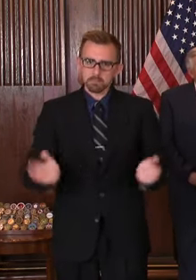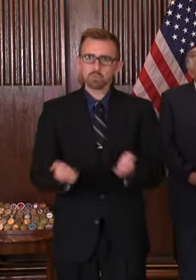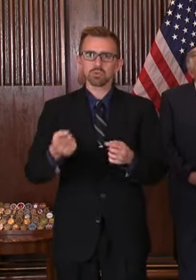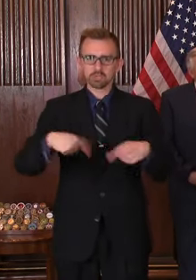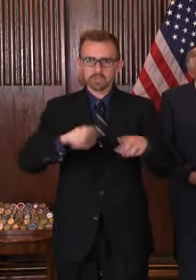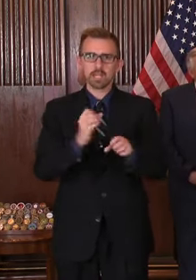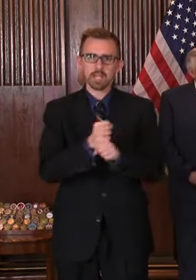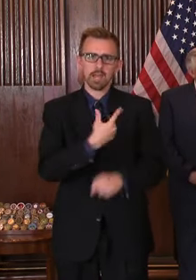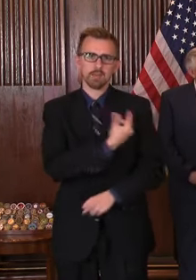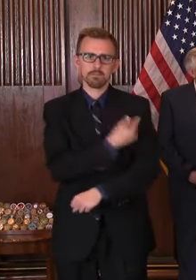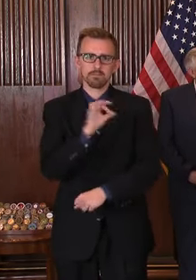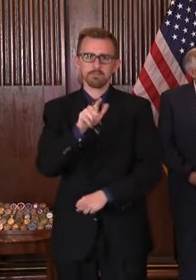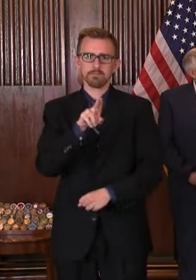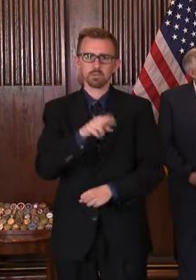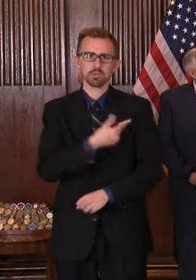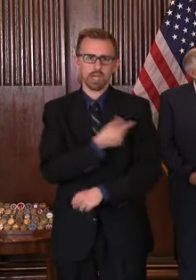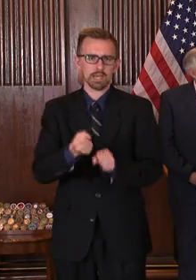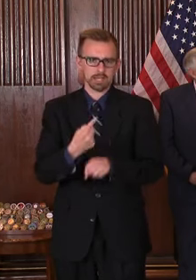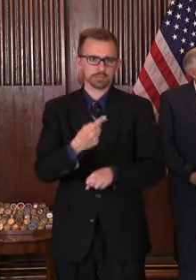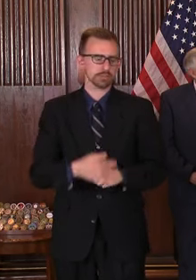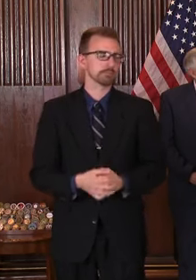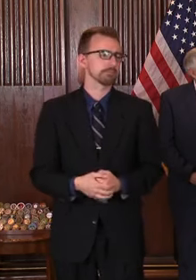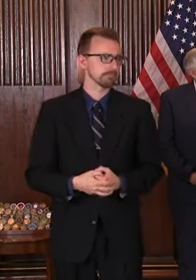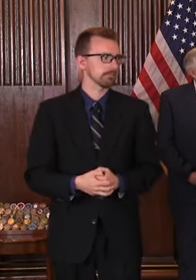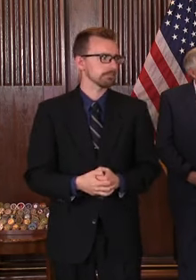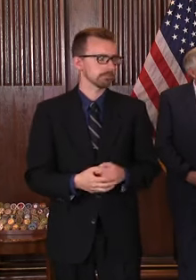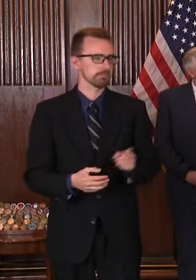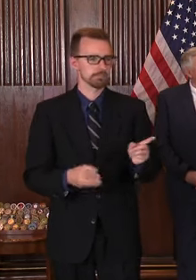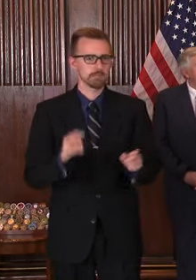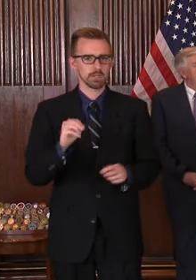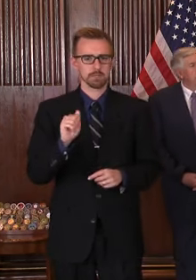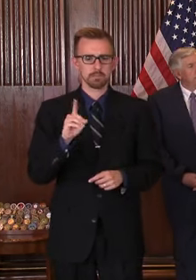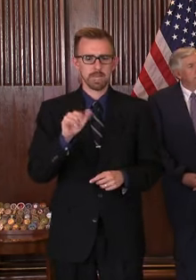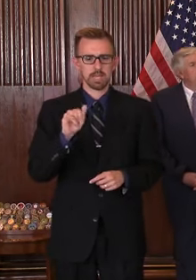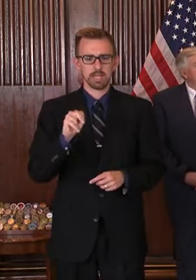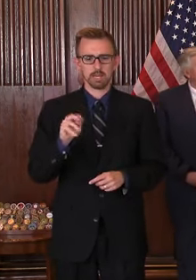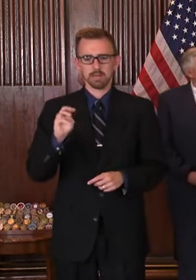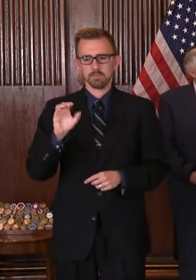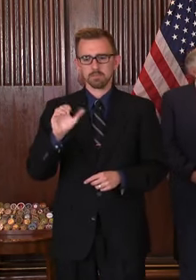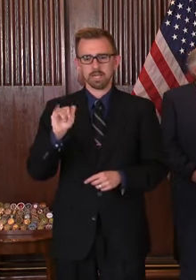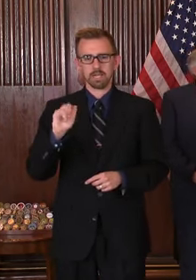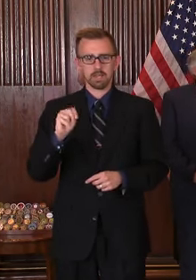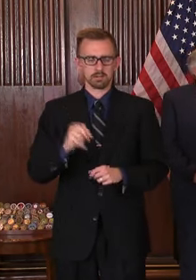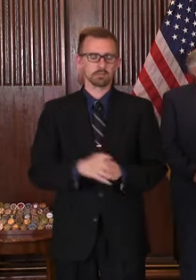shot next year. All right, thank you, Dr. Williams. This question is from Madeline McLean, KQTV.